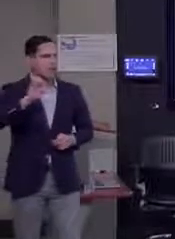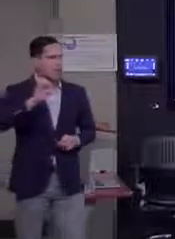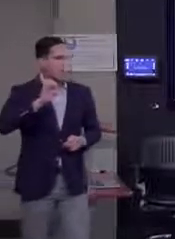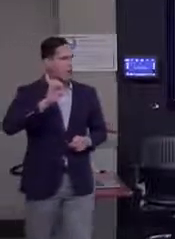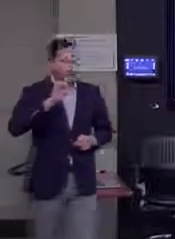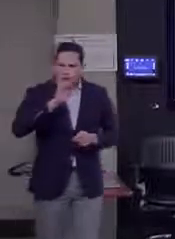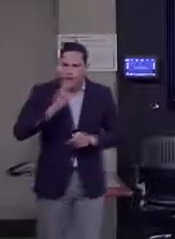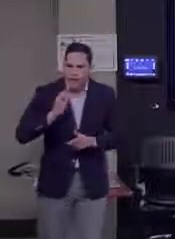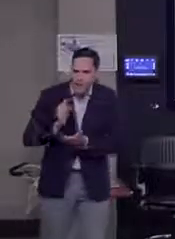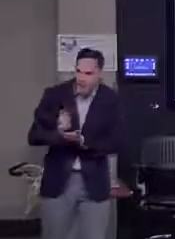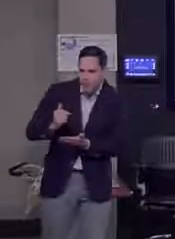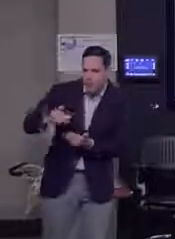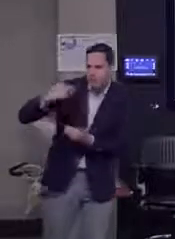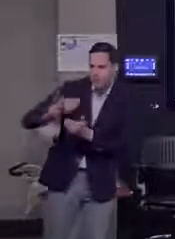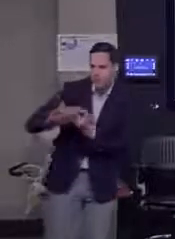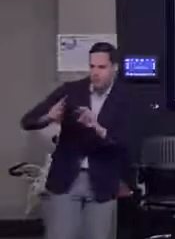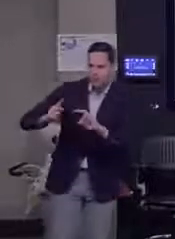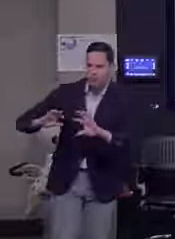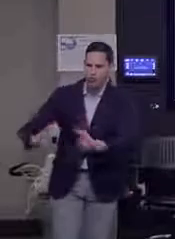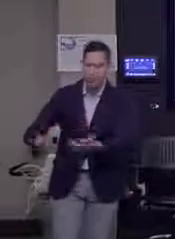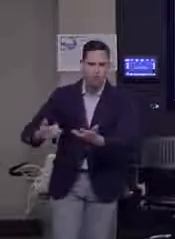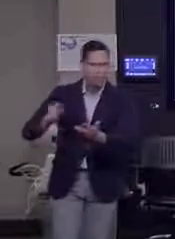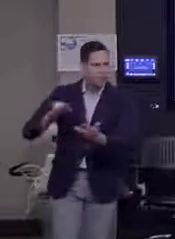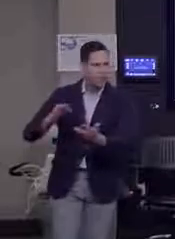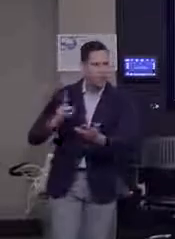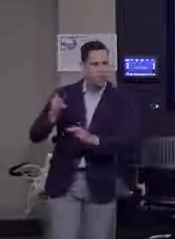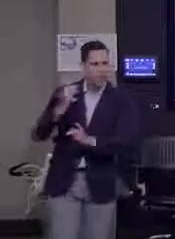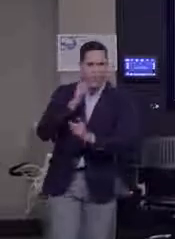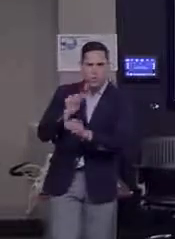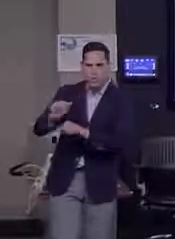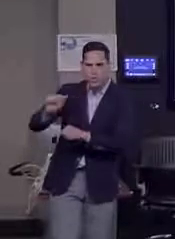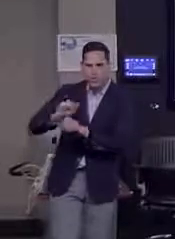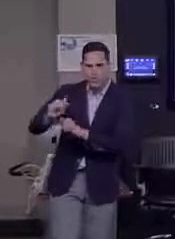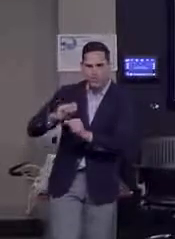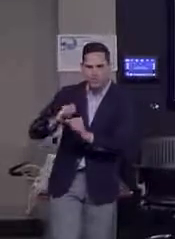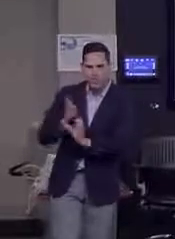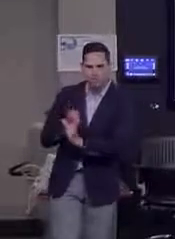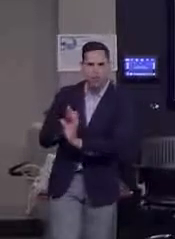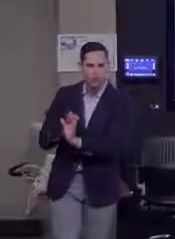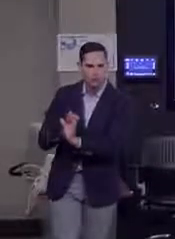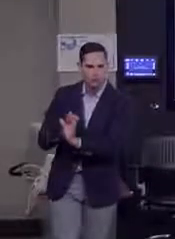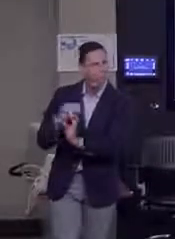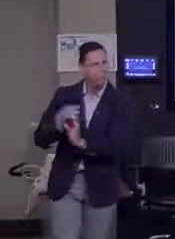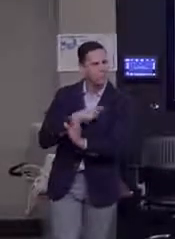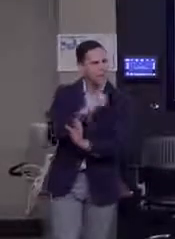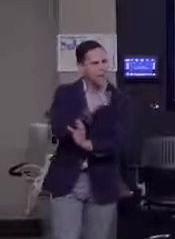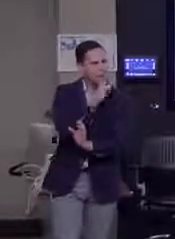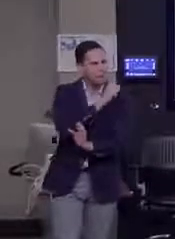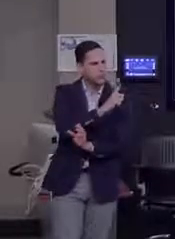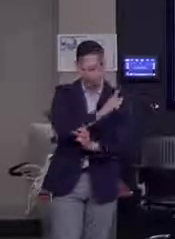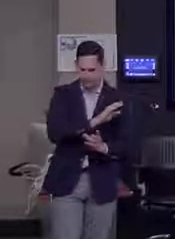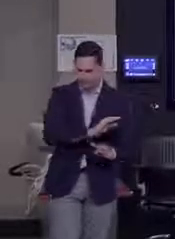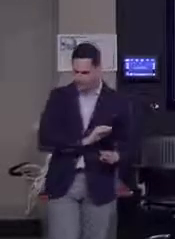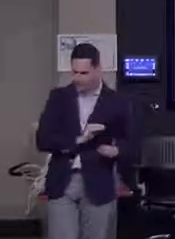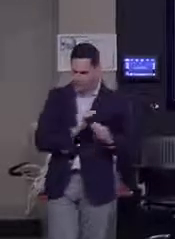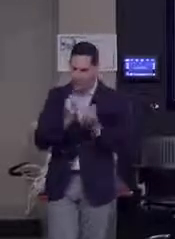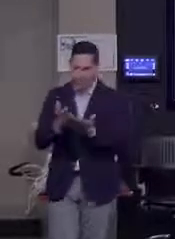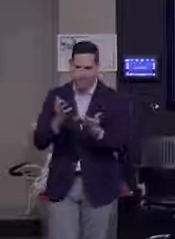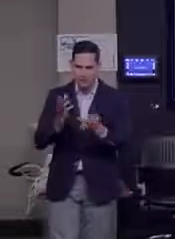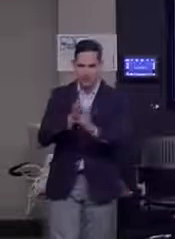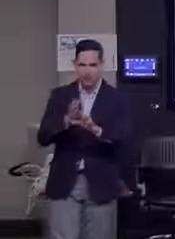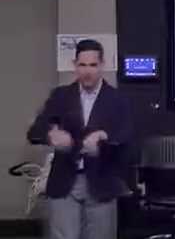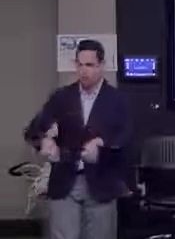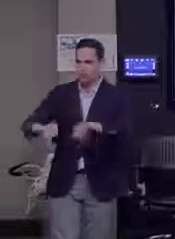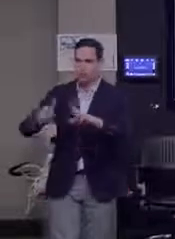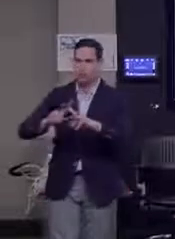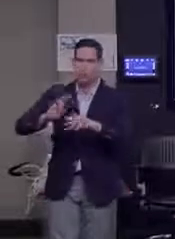next generation of psychologists than to discover how to best give psychology